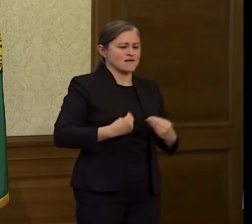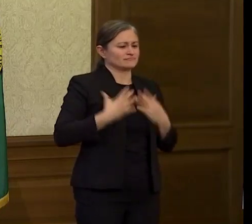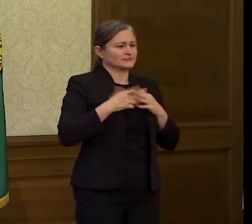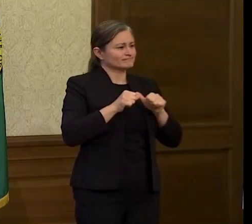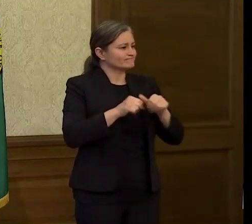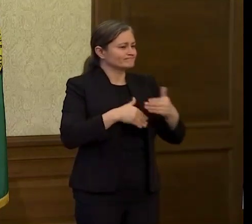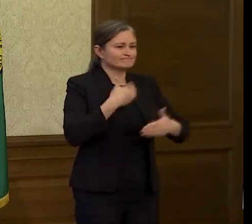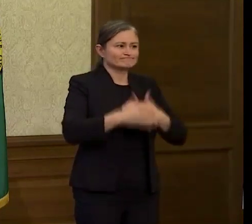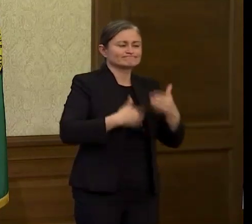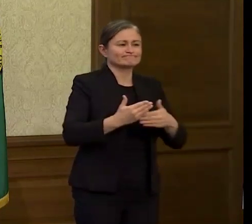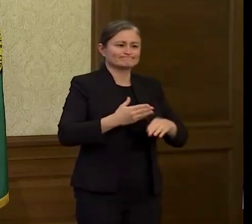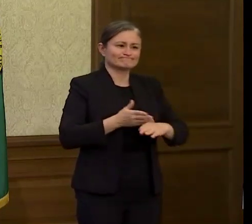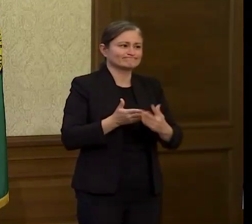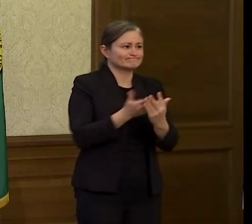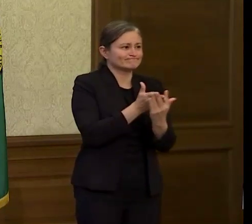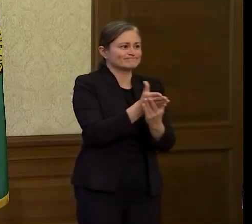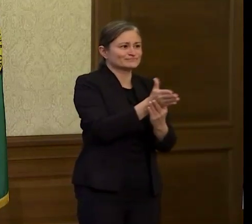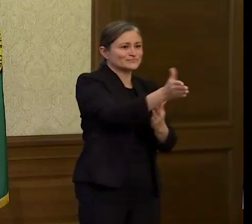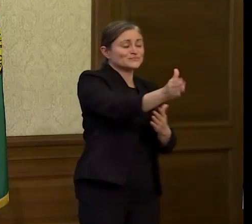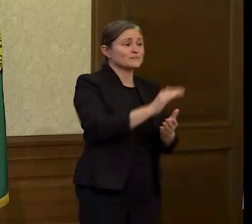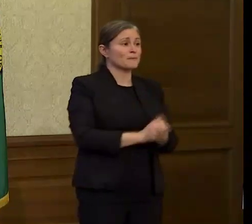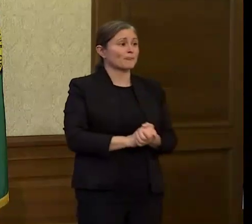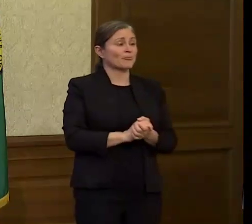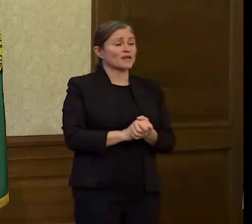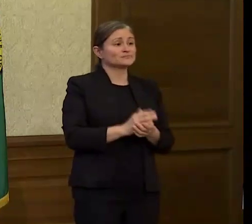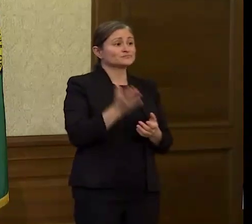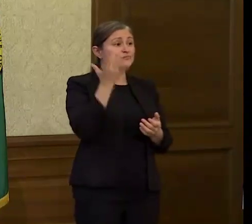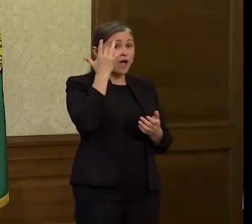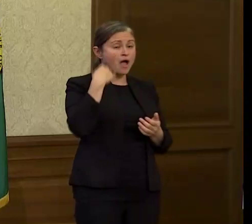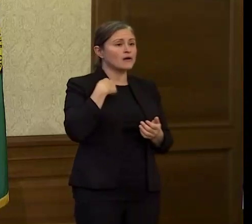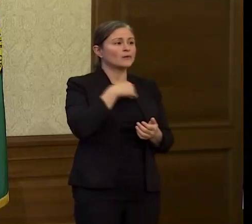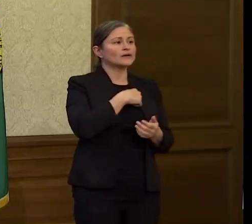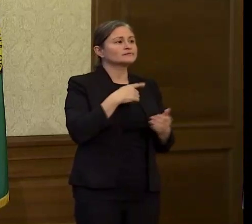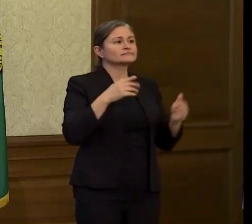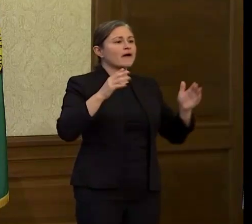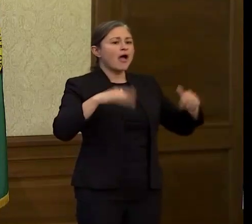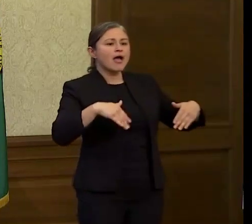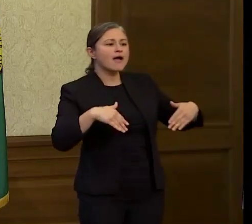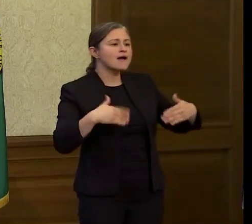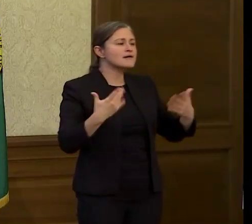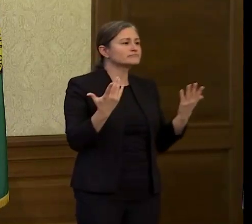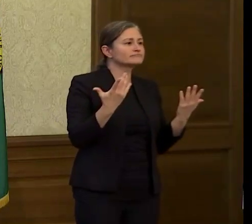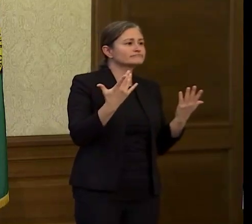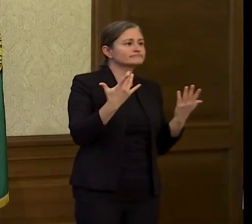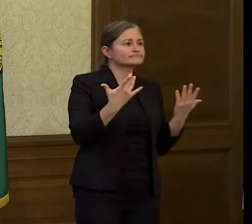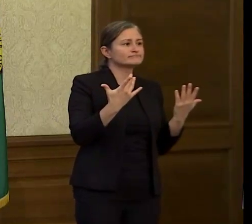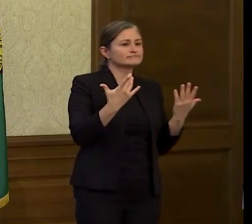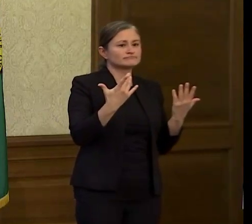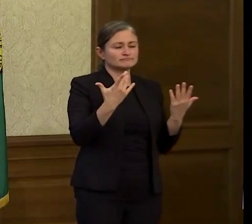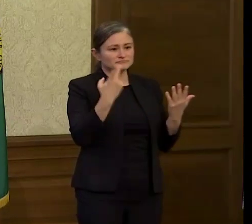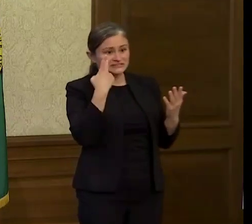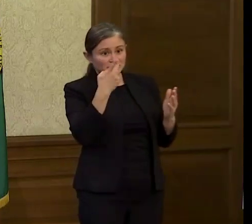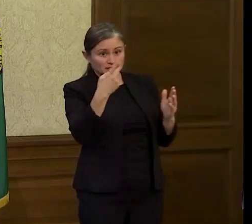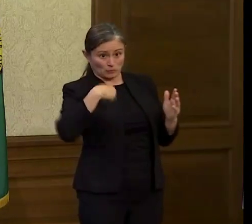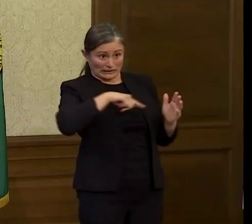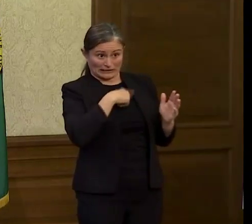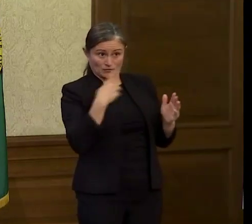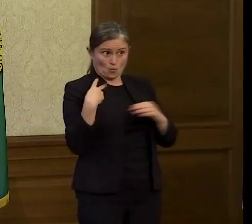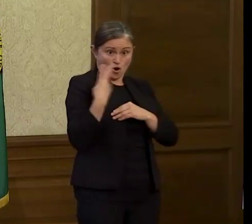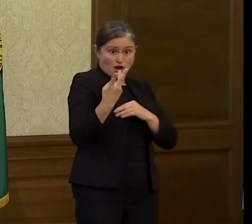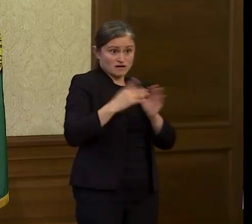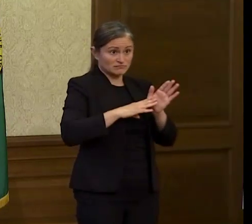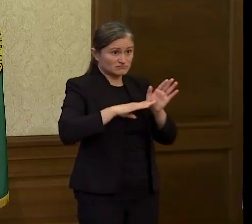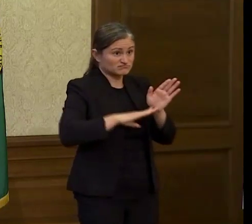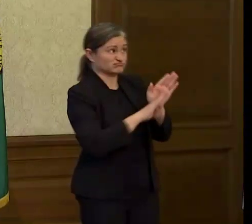this. We unfortunately have yet to see the full weight of this virus in our state.